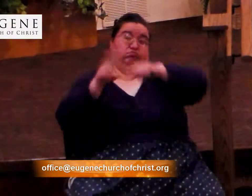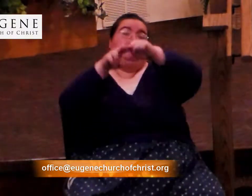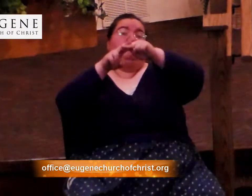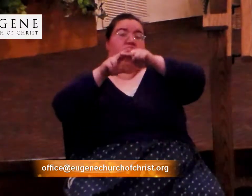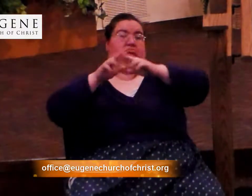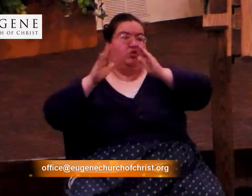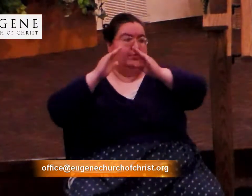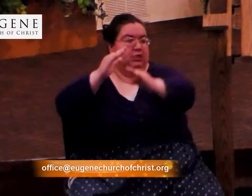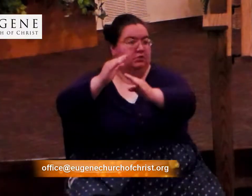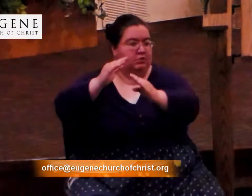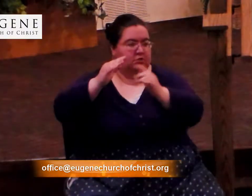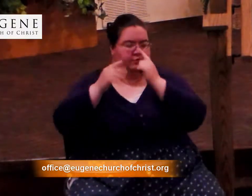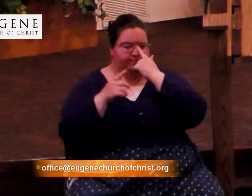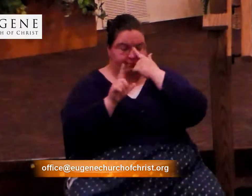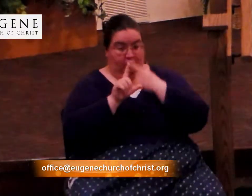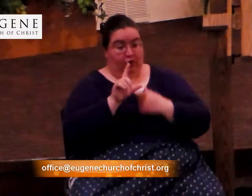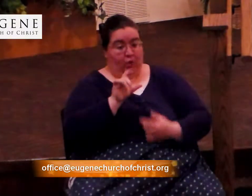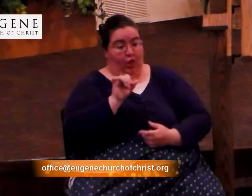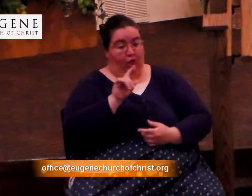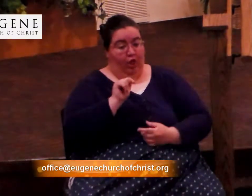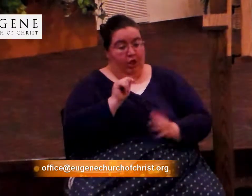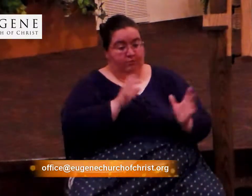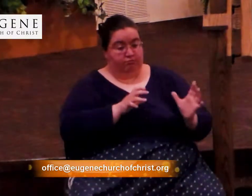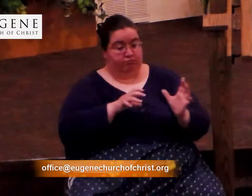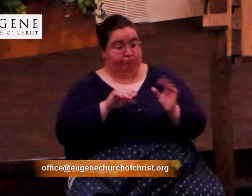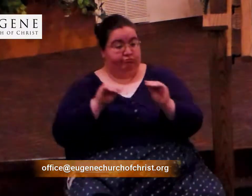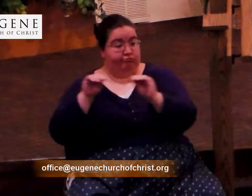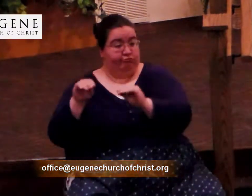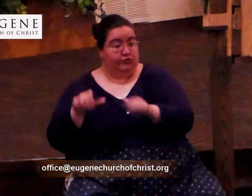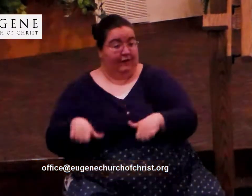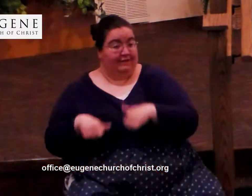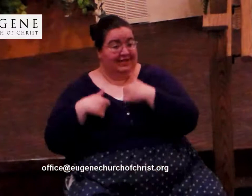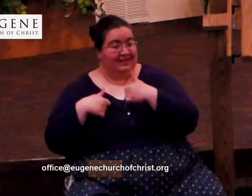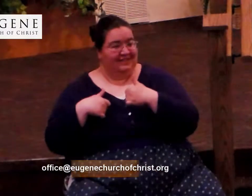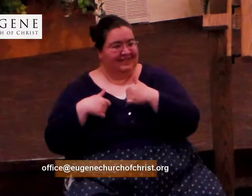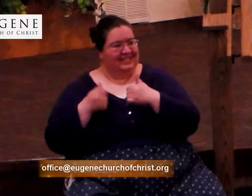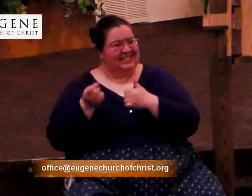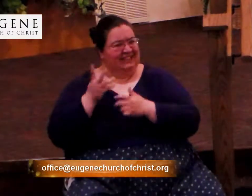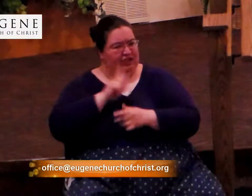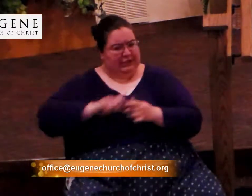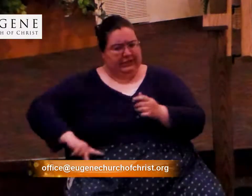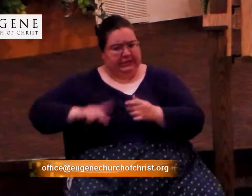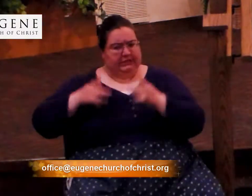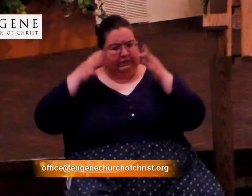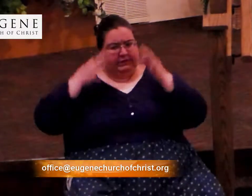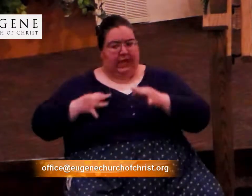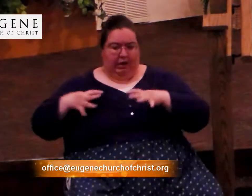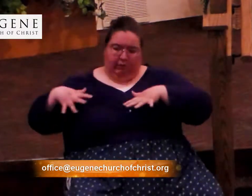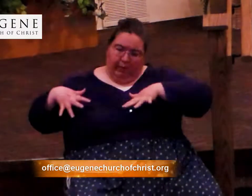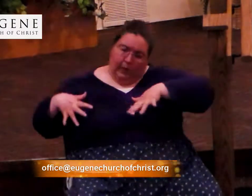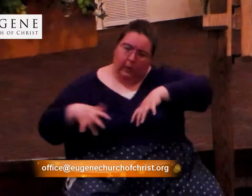for Lot in chapter 14, because where Lot lives, several kings decide they're going to come